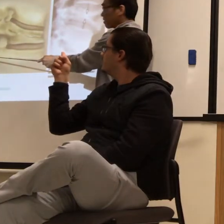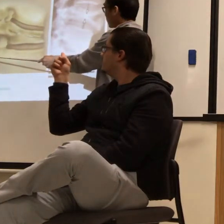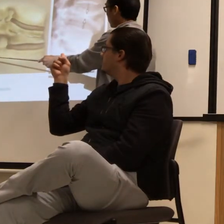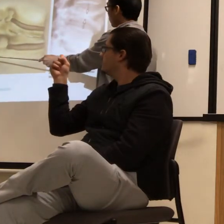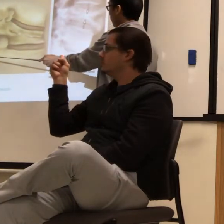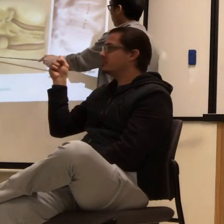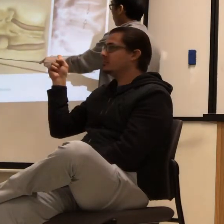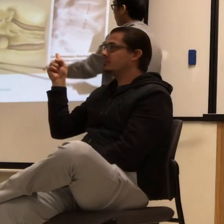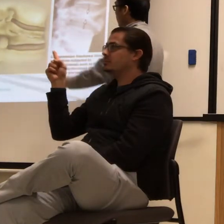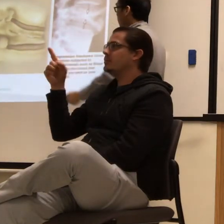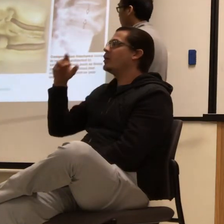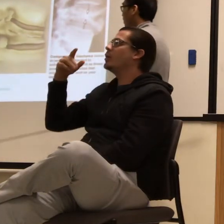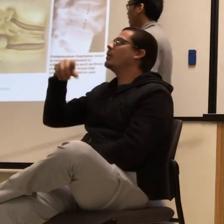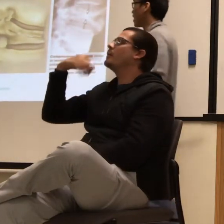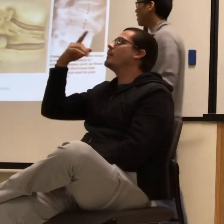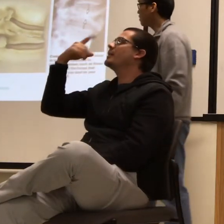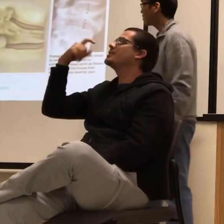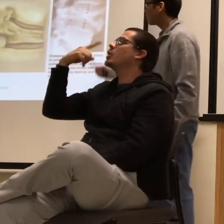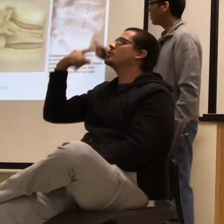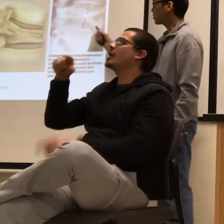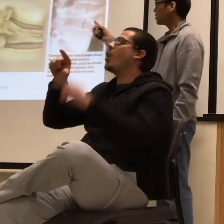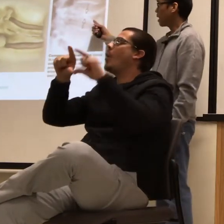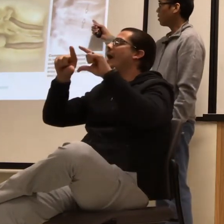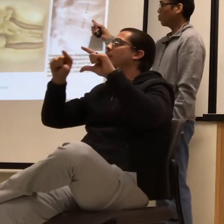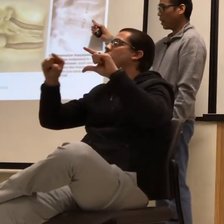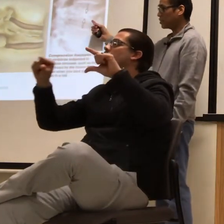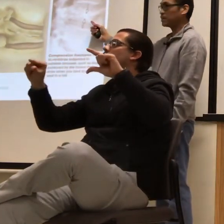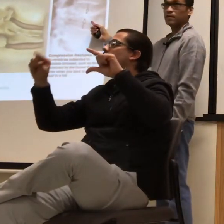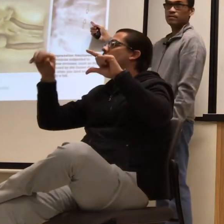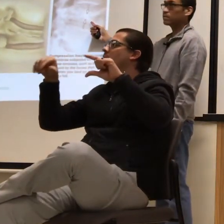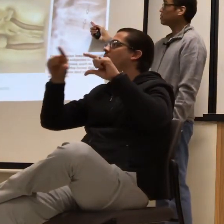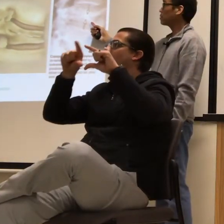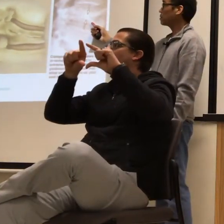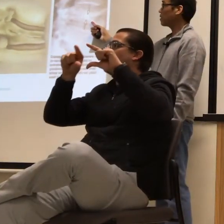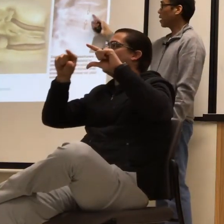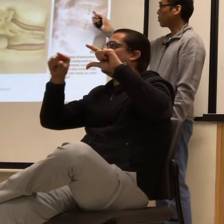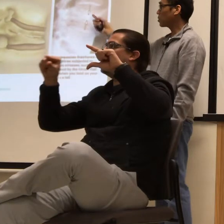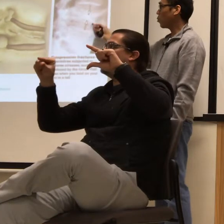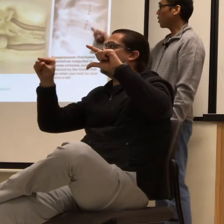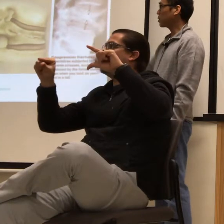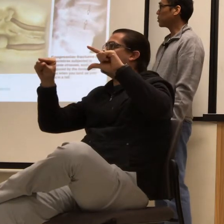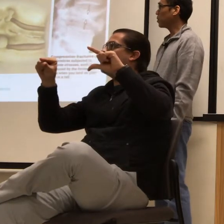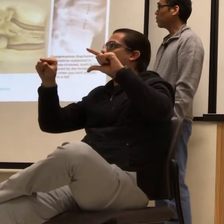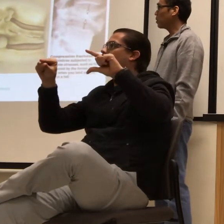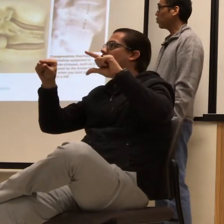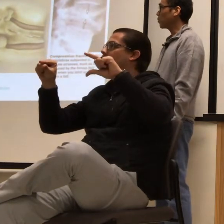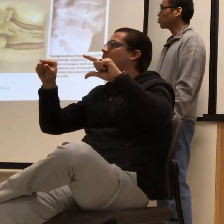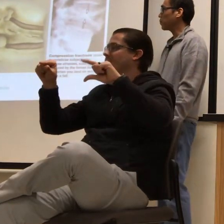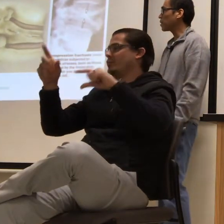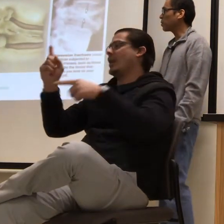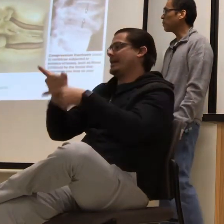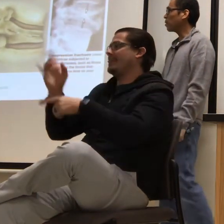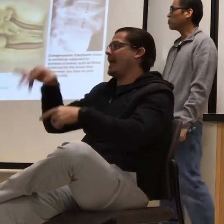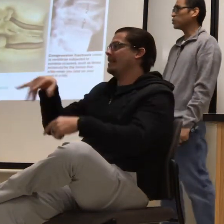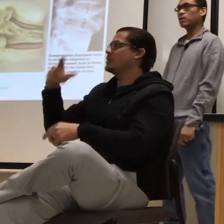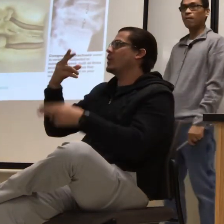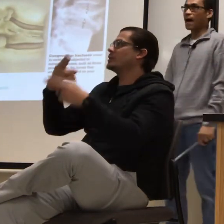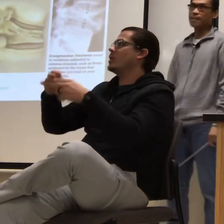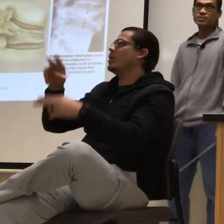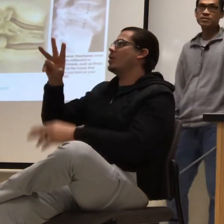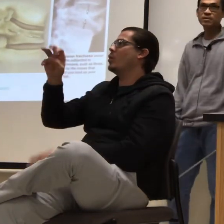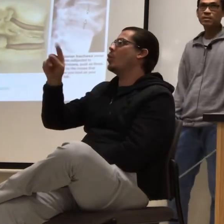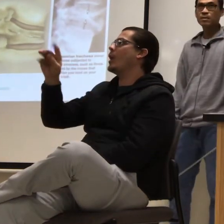right? Yeah. And you can see how it wedges in. The arrows are pointing to where the trabecular bone